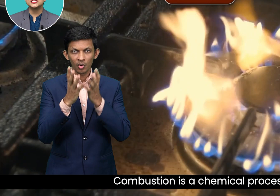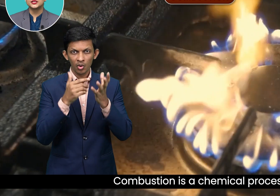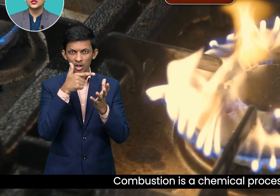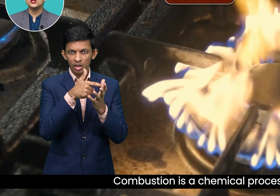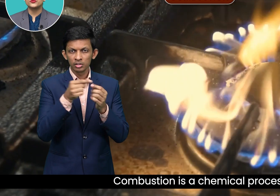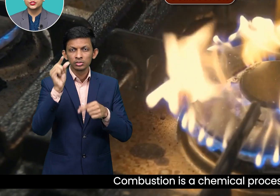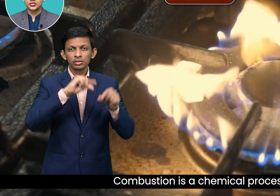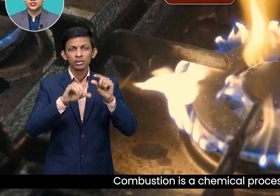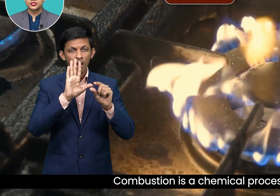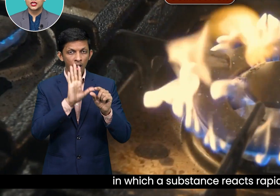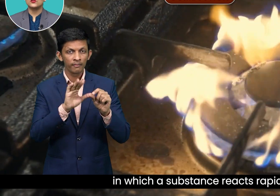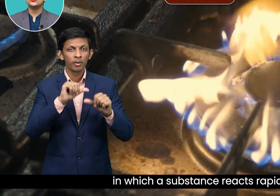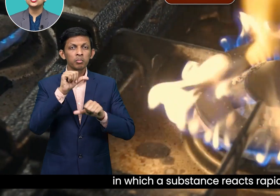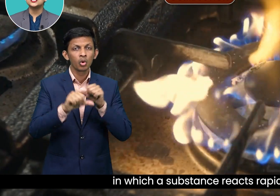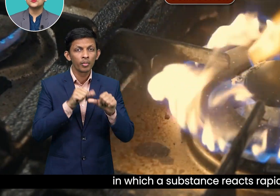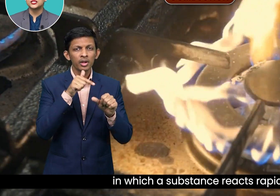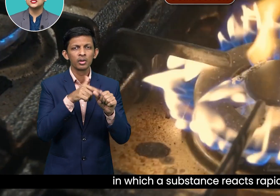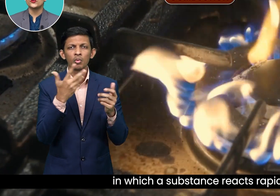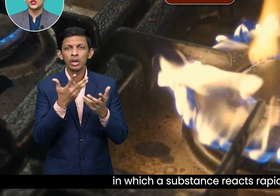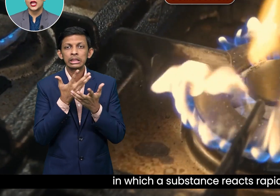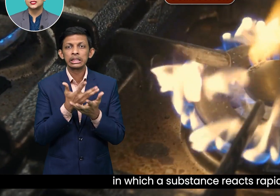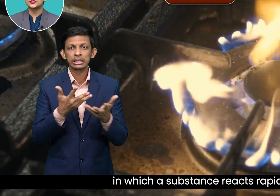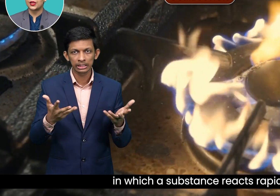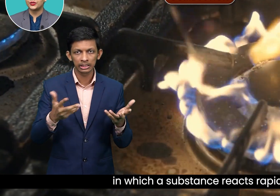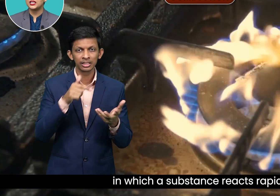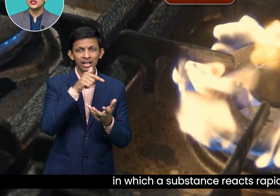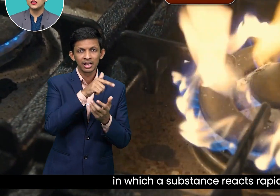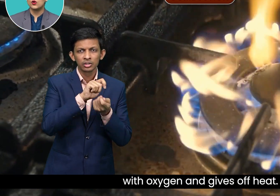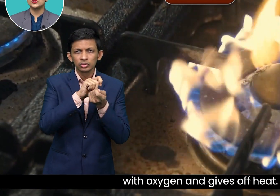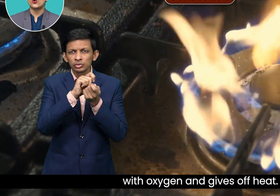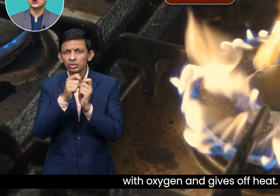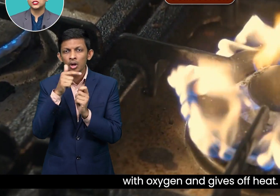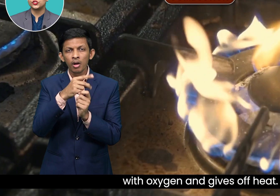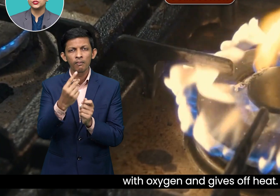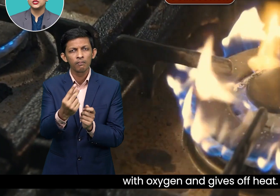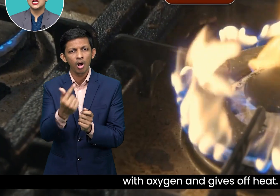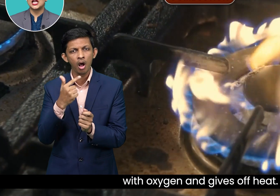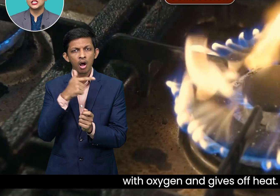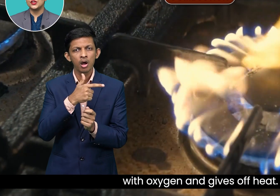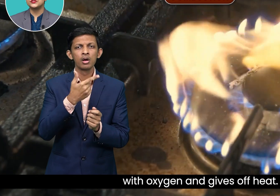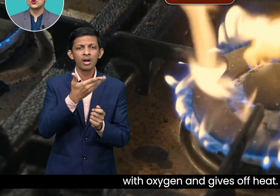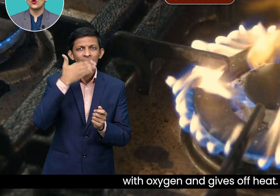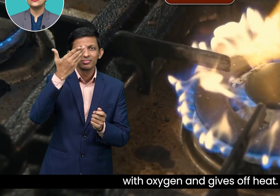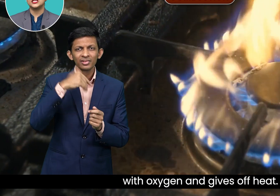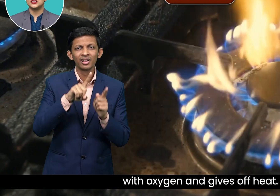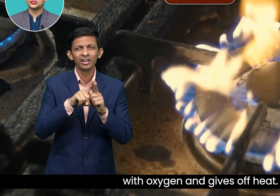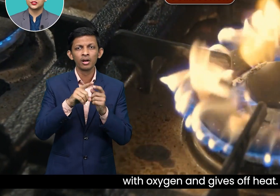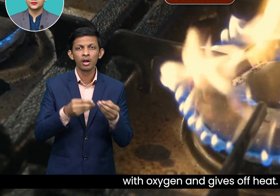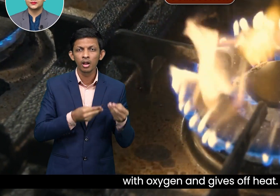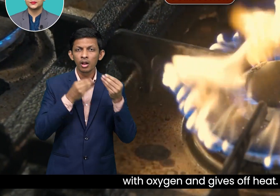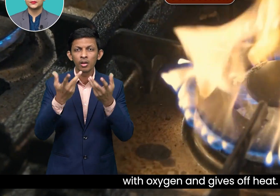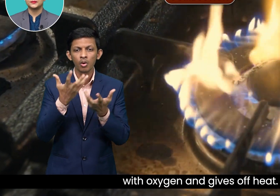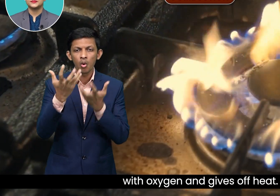Combustion is a chemical process in which a substance reacts rapidly with oxygen and gives off